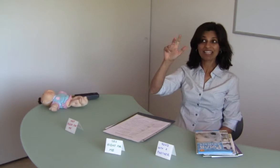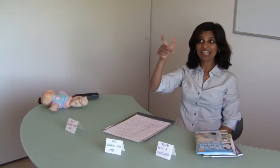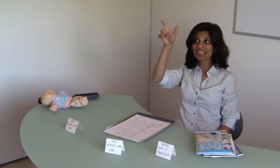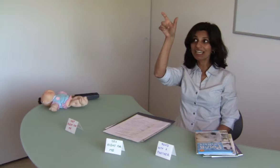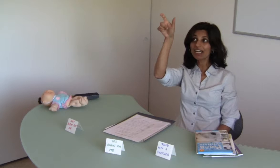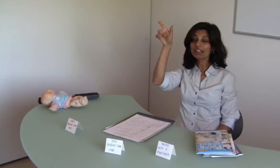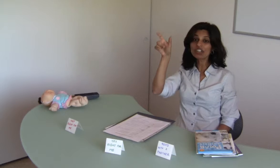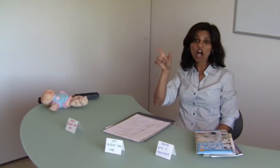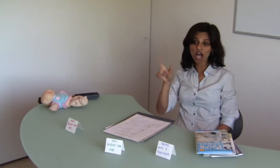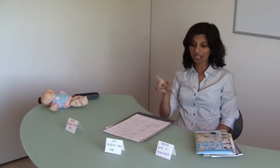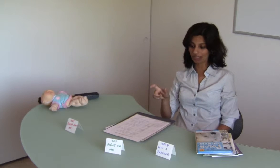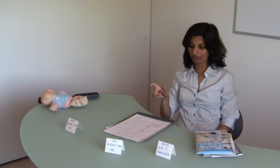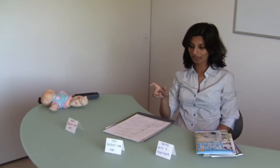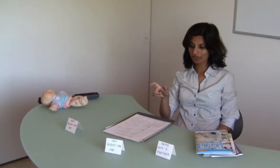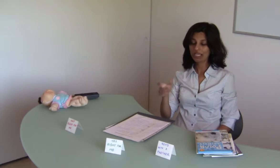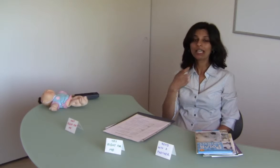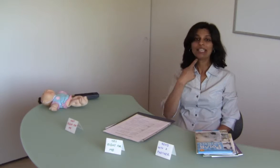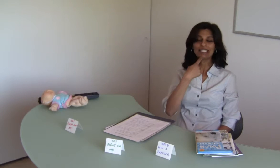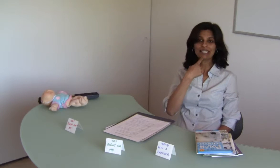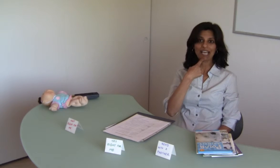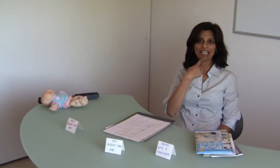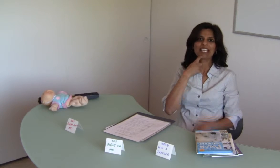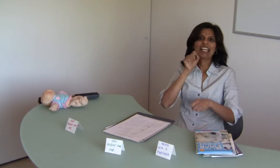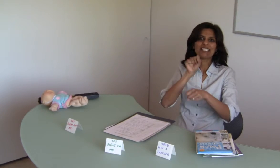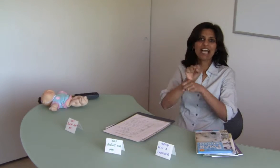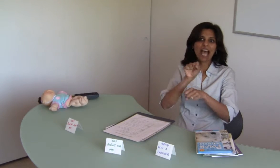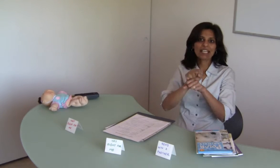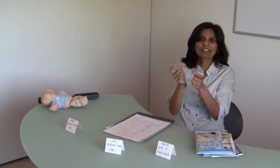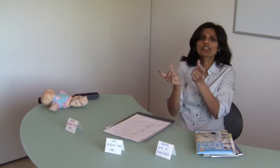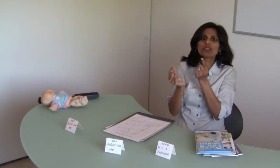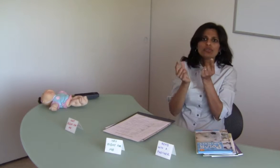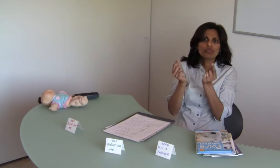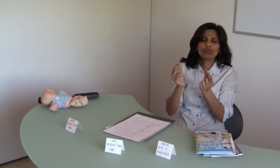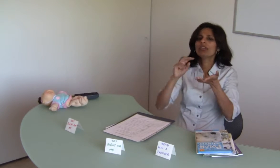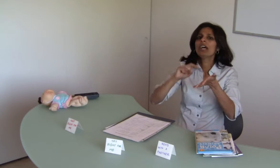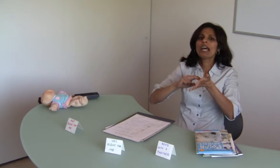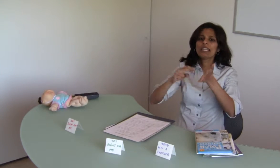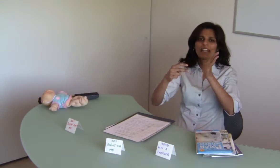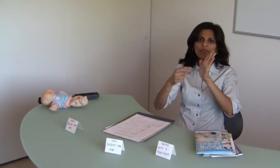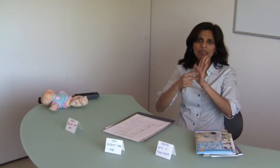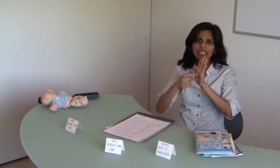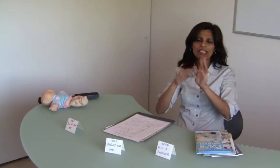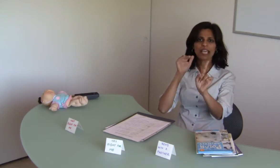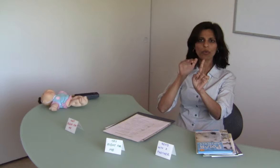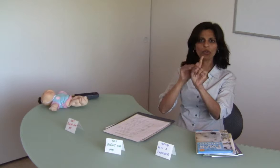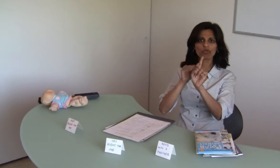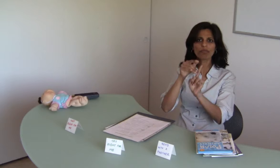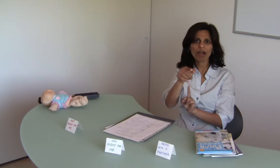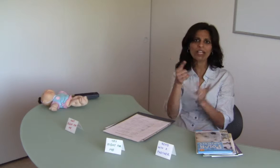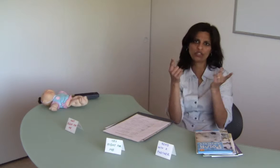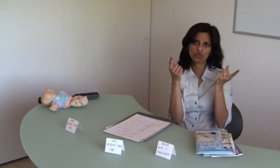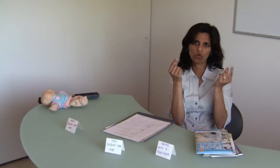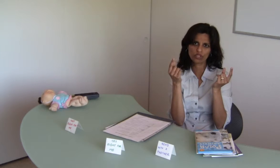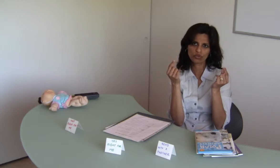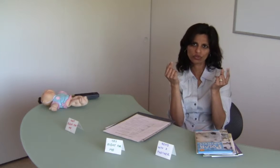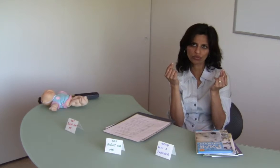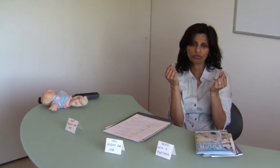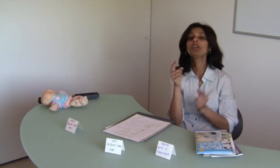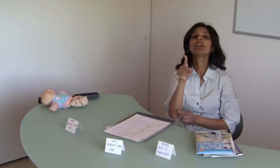The third column says tasks to do. That means it will remind you what to do.